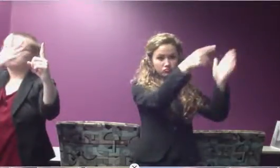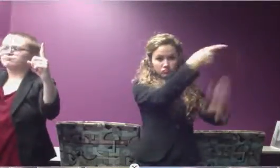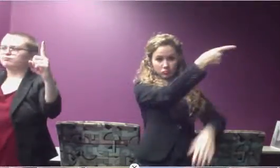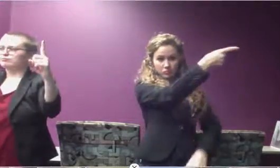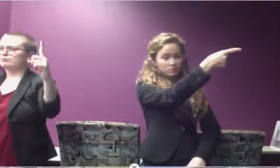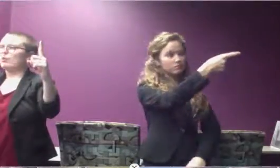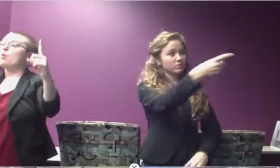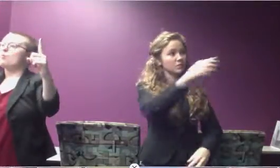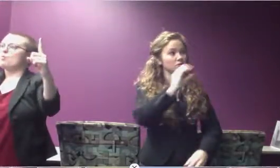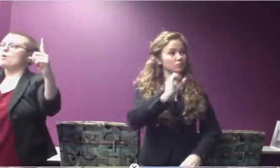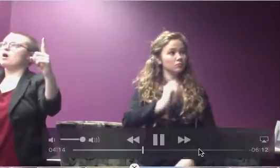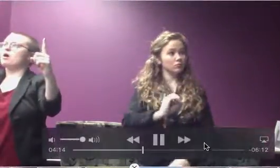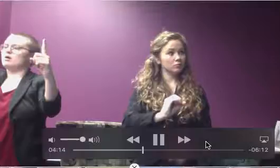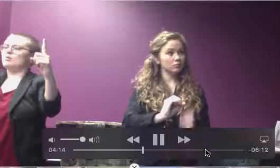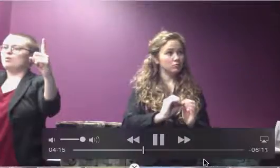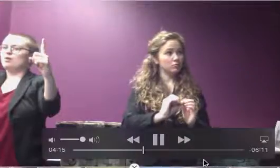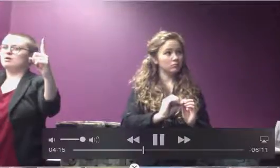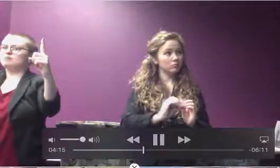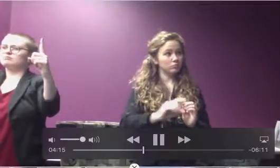So as you can see on the board.